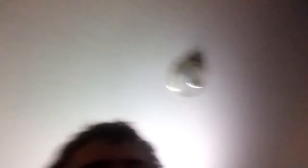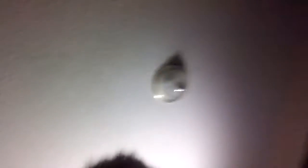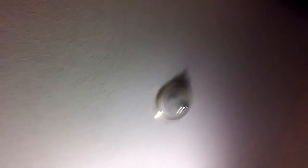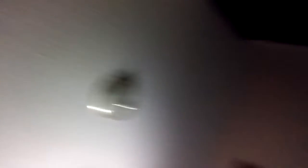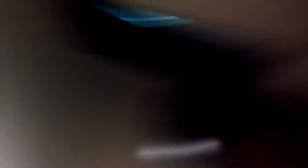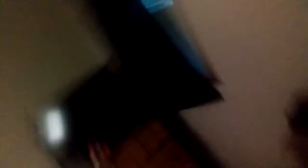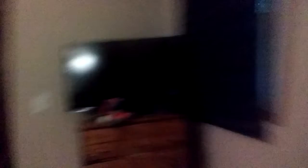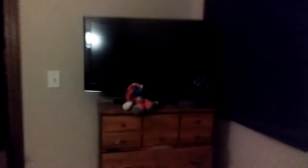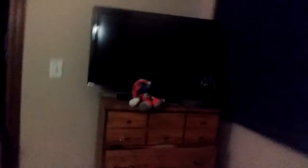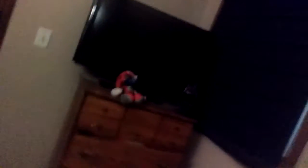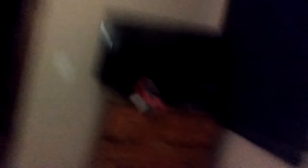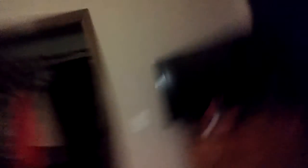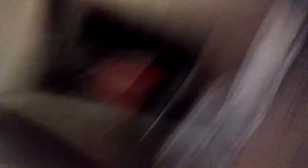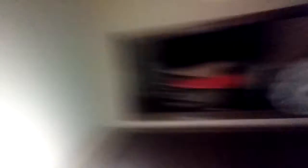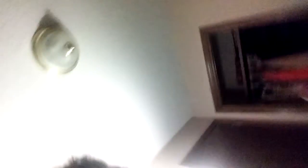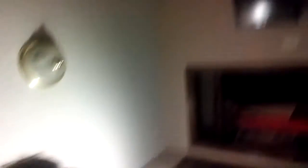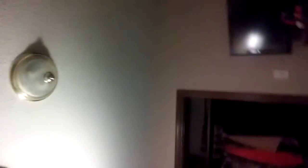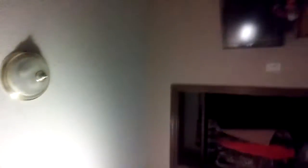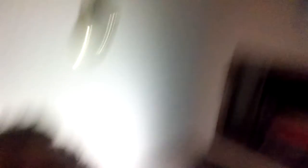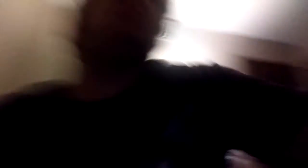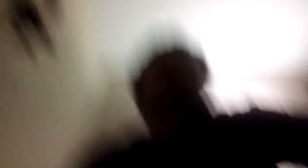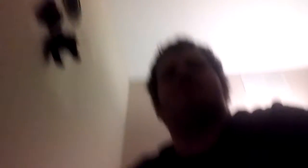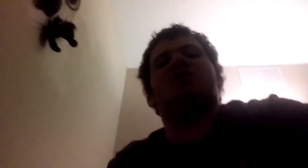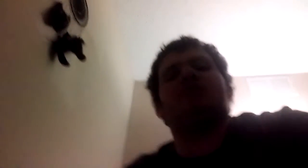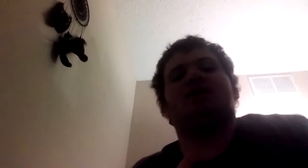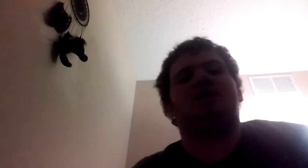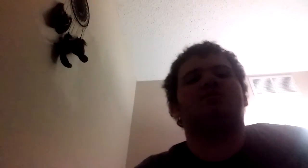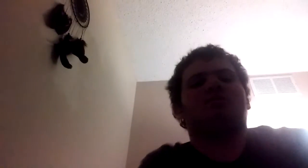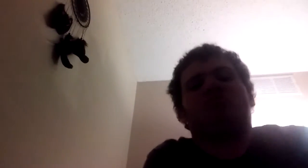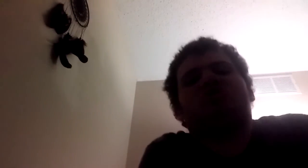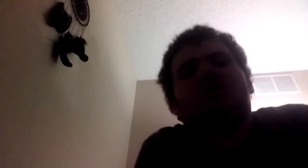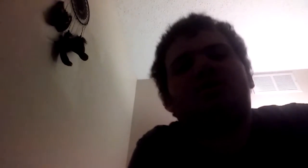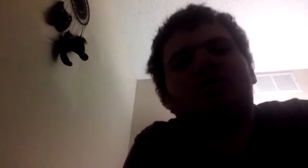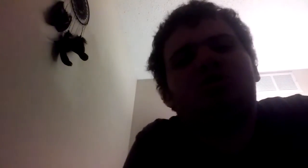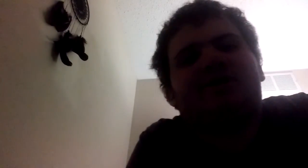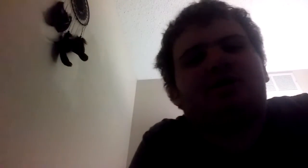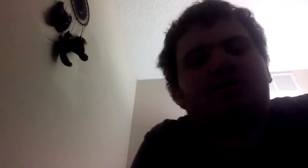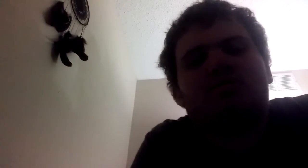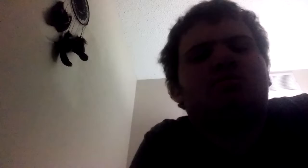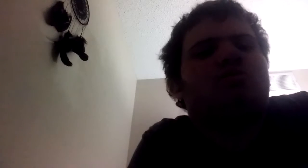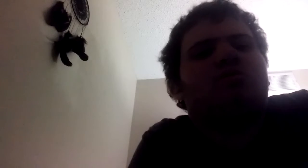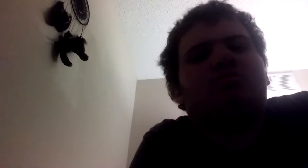is that my OC the most strongest YouTube character?